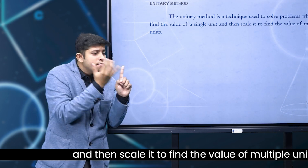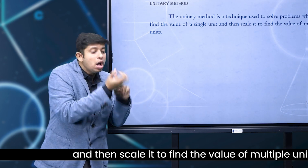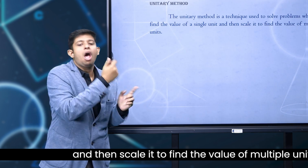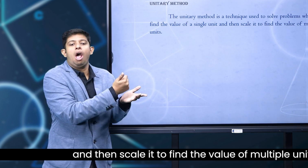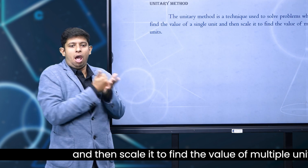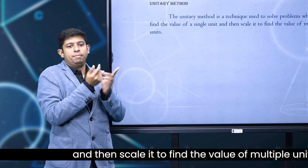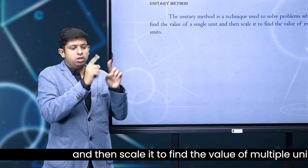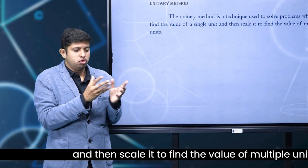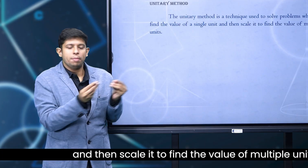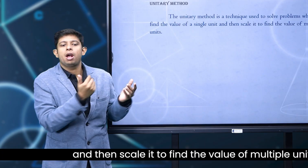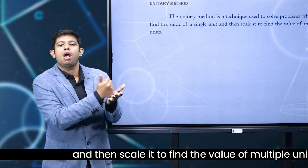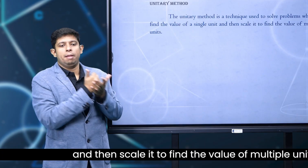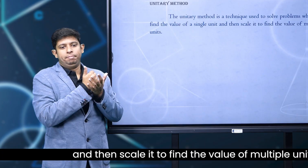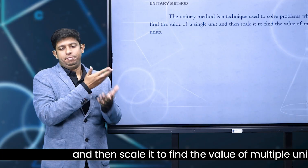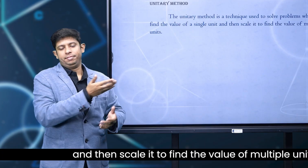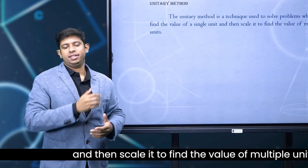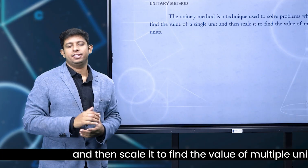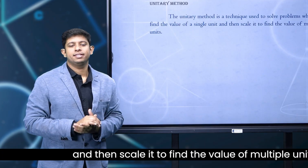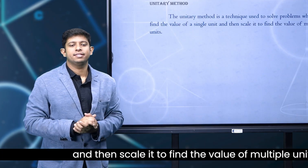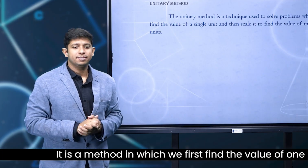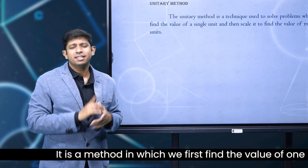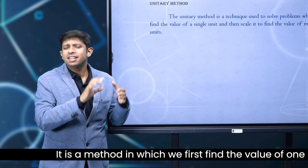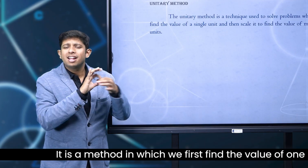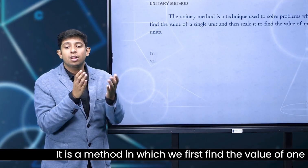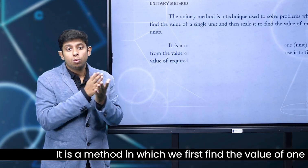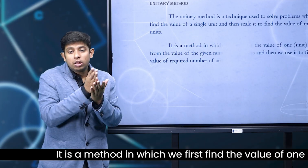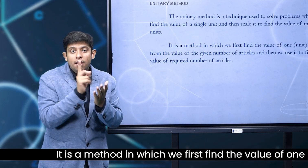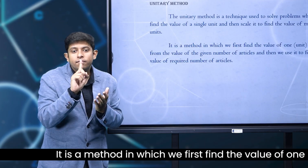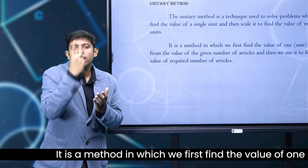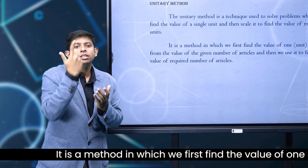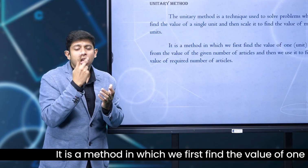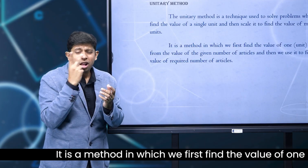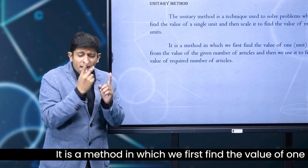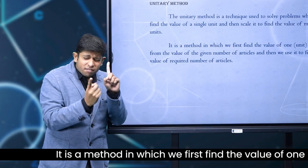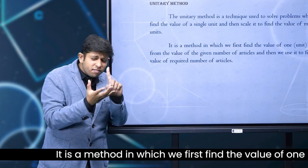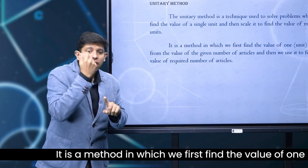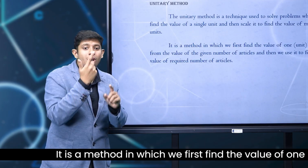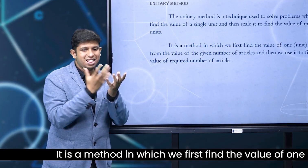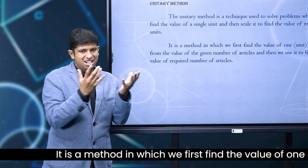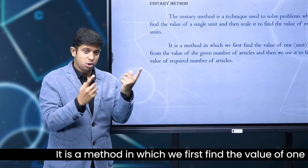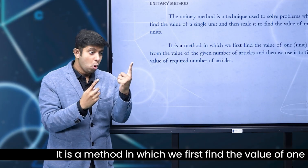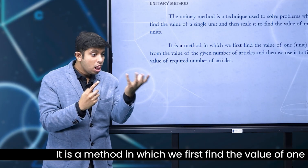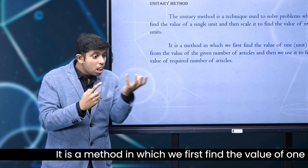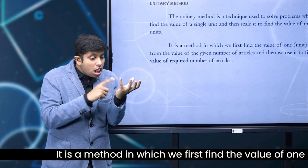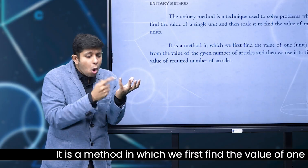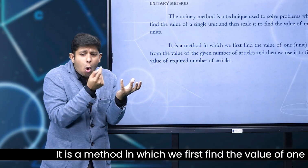to find the value of multiple units. It is a method in which we first find the value of one